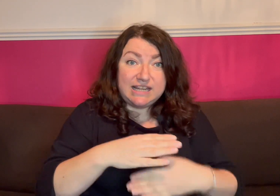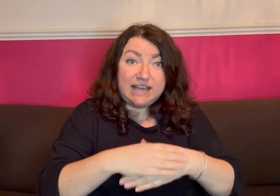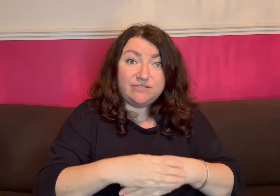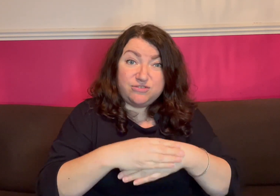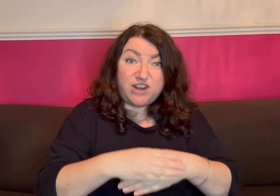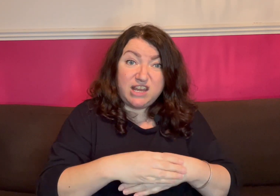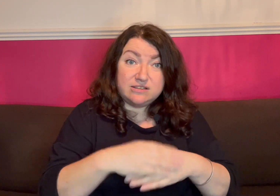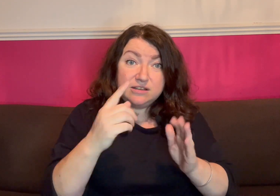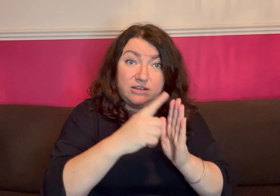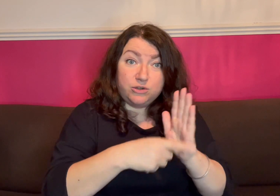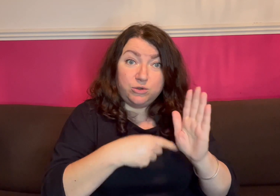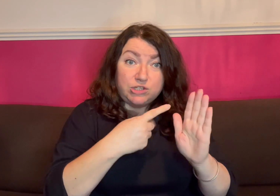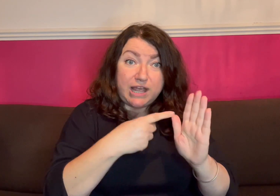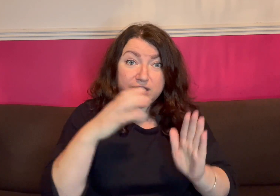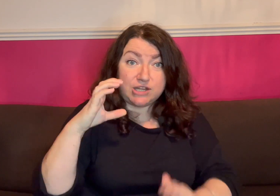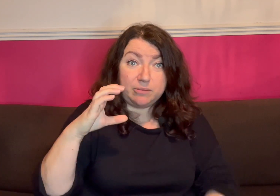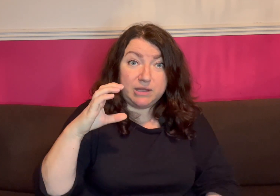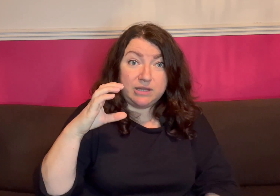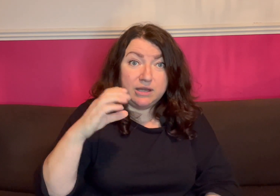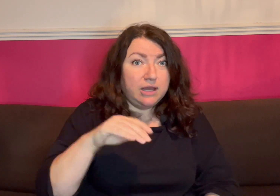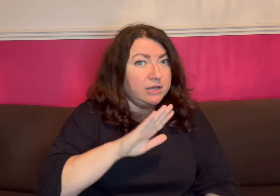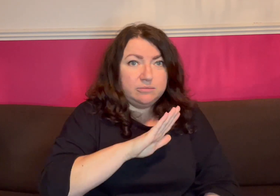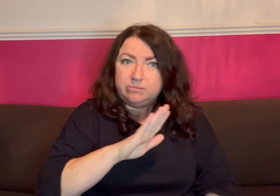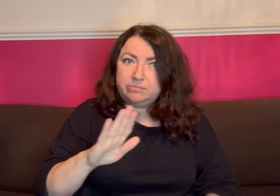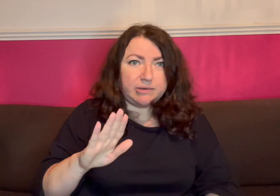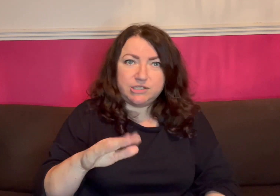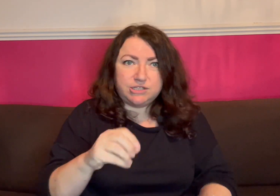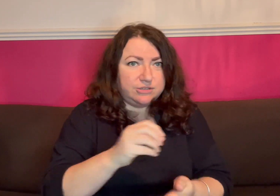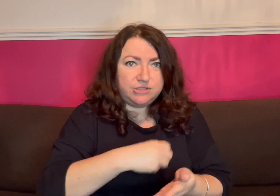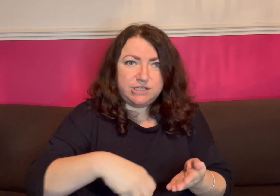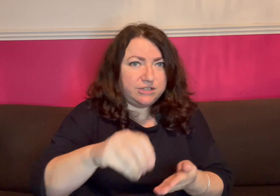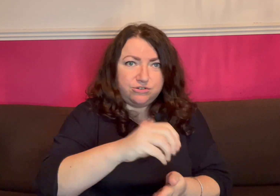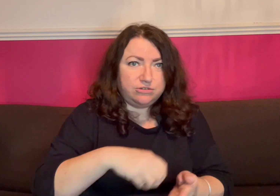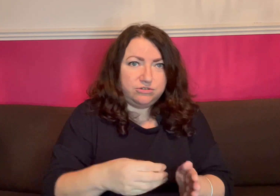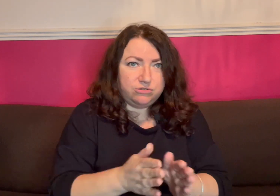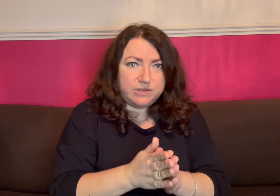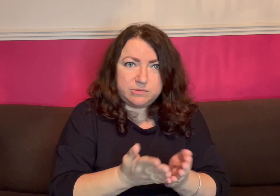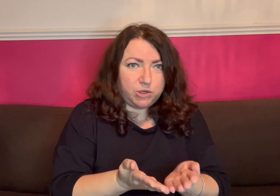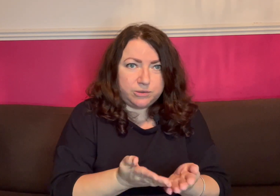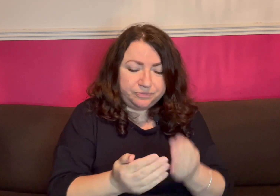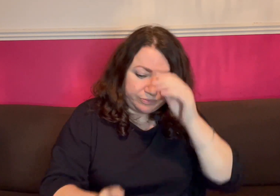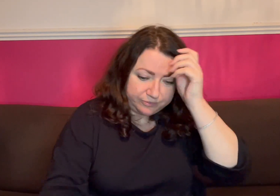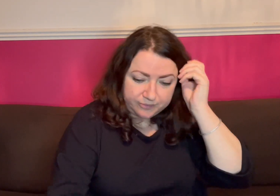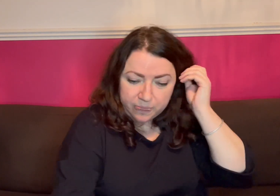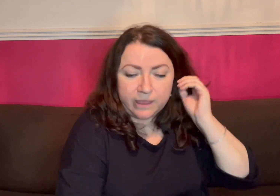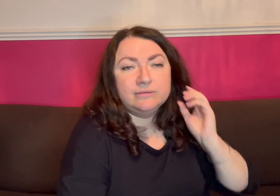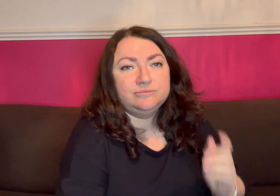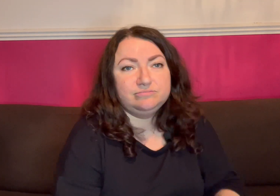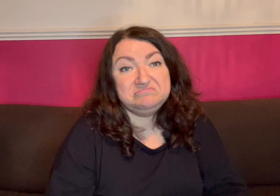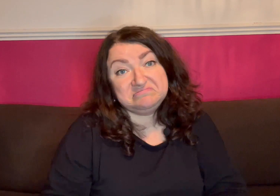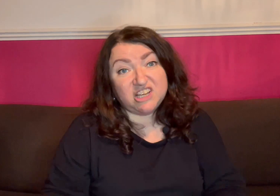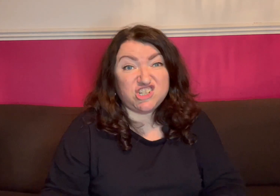have a friend called Jane Chapman, but she didn't draw this book. Just